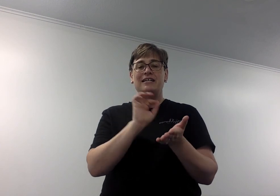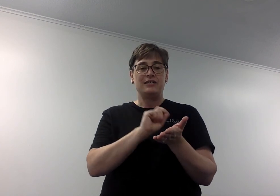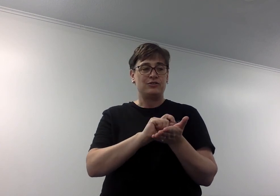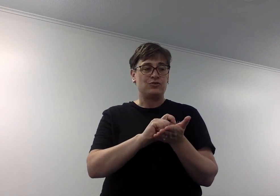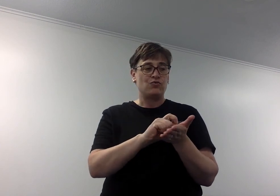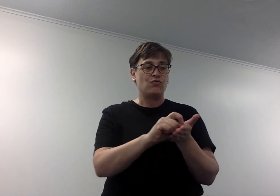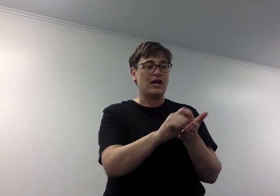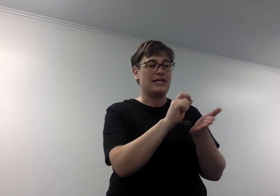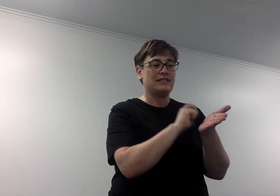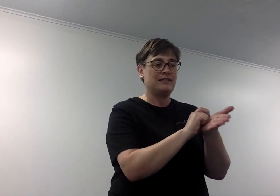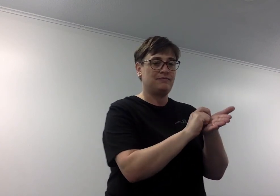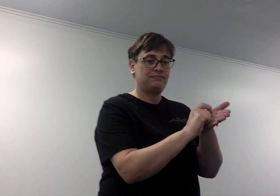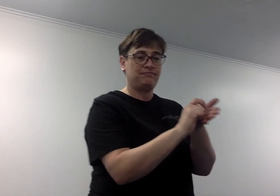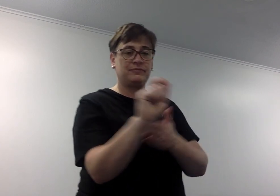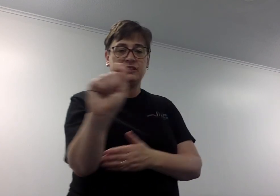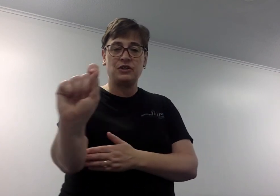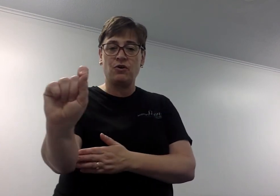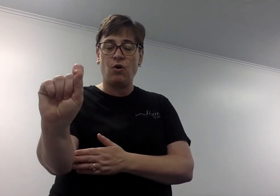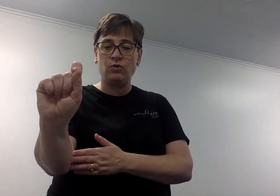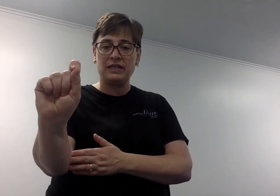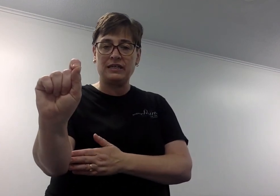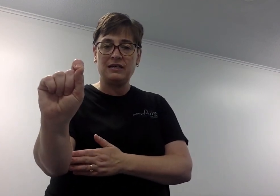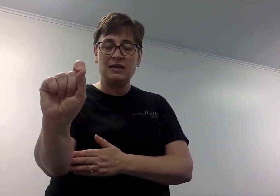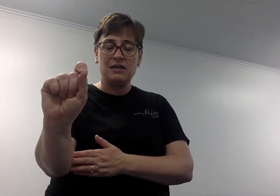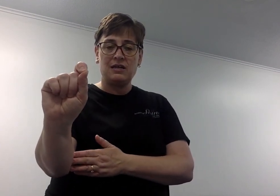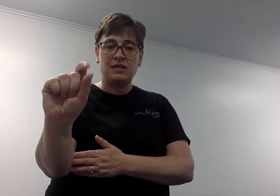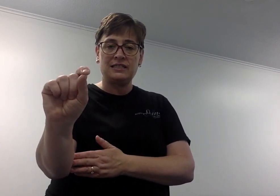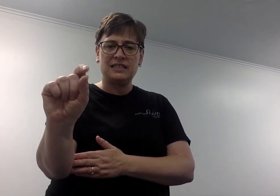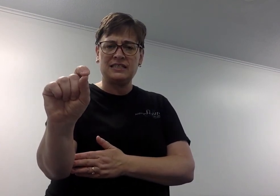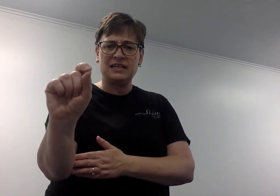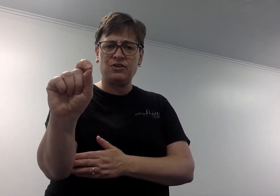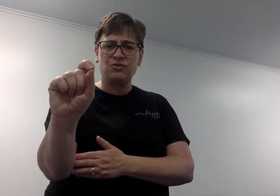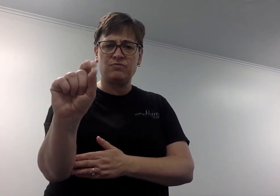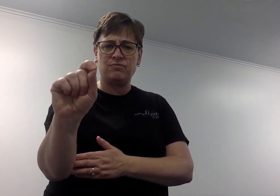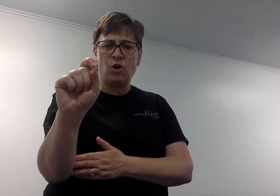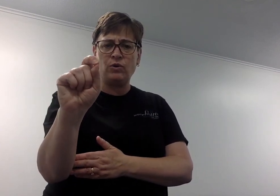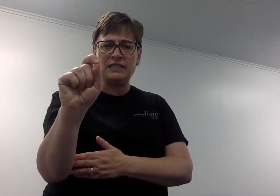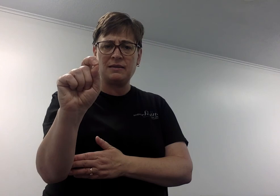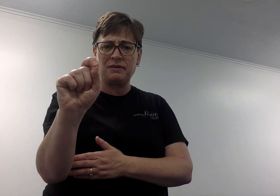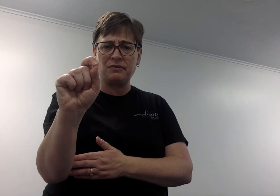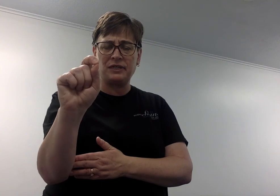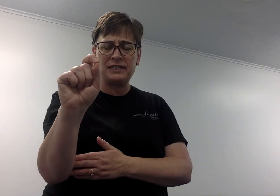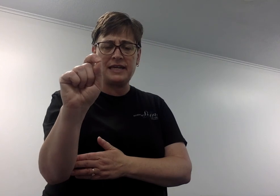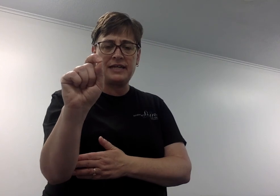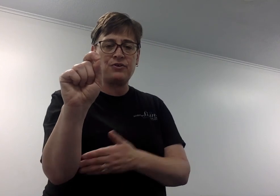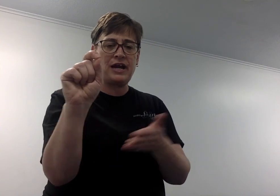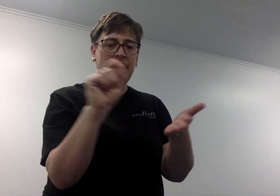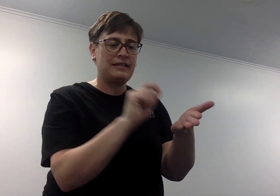is right. So you're holding, it's like you're holding something really tight in your hand,